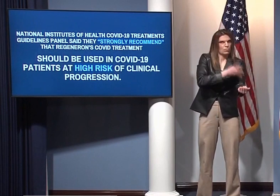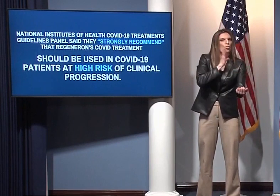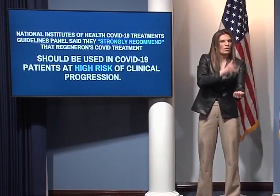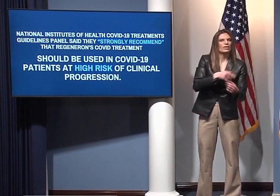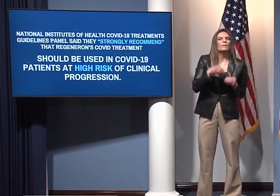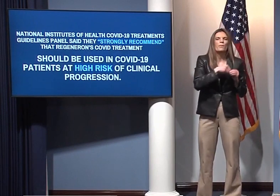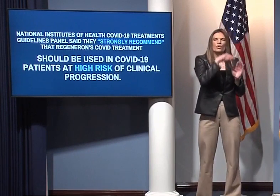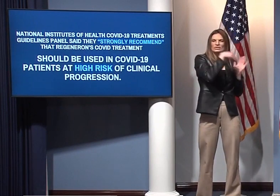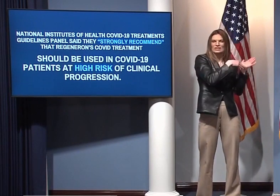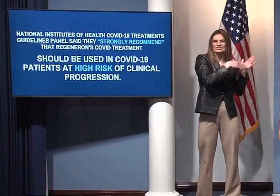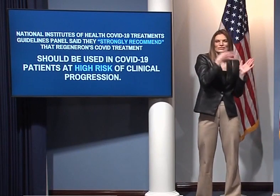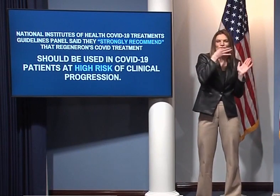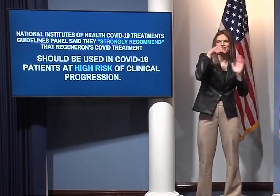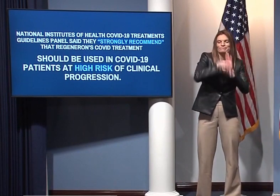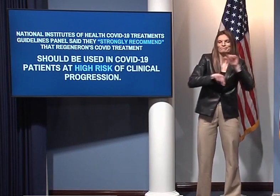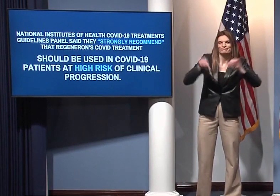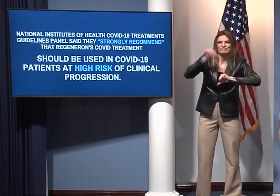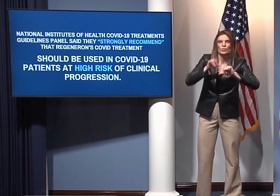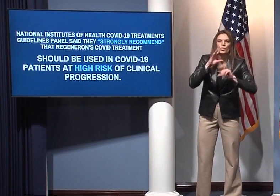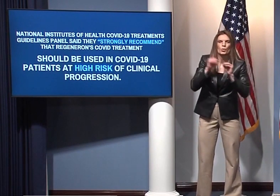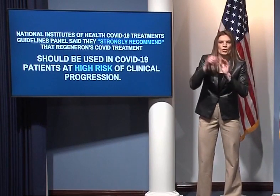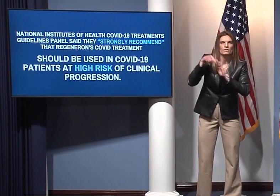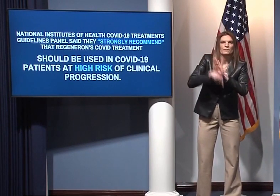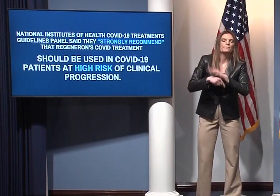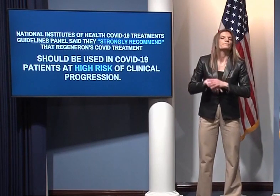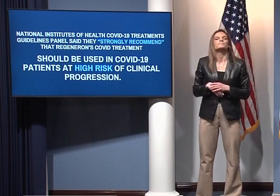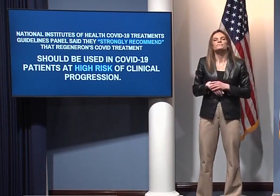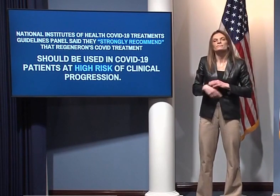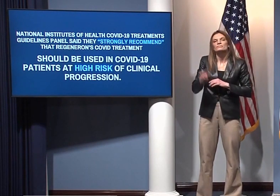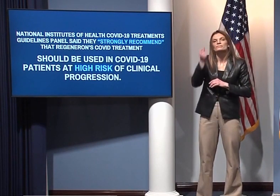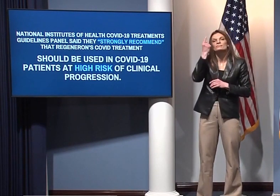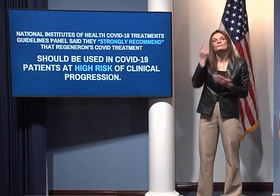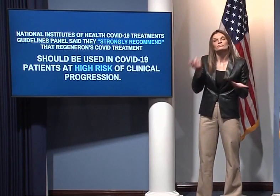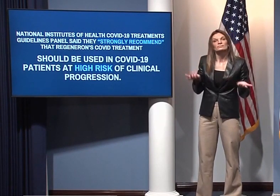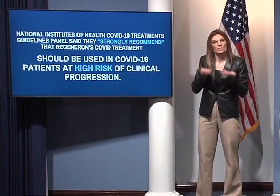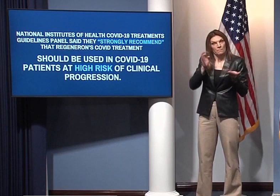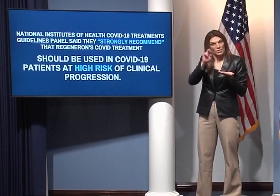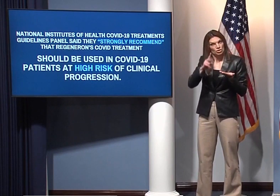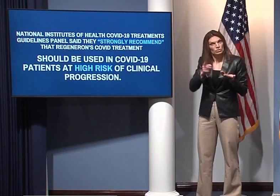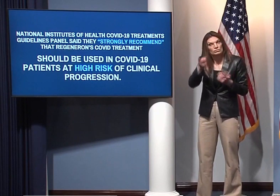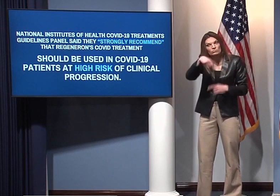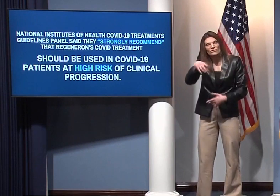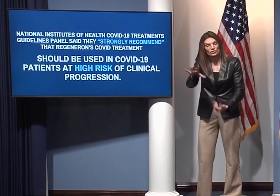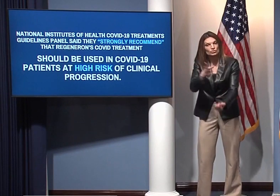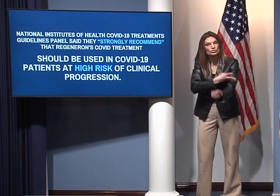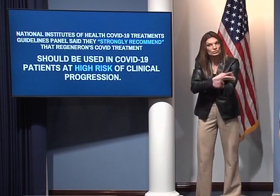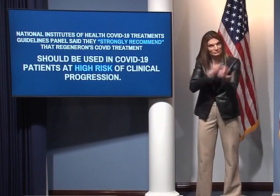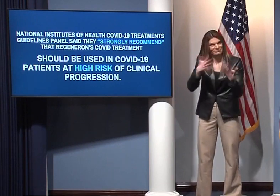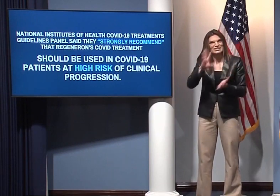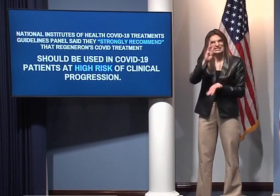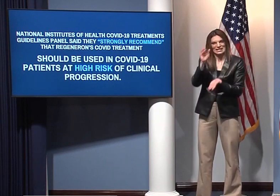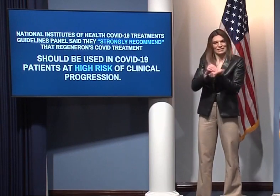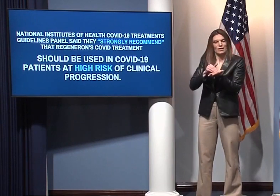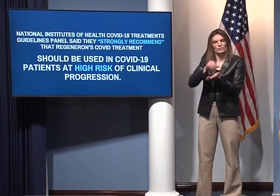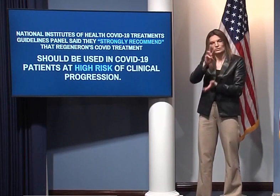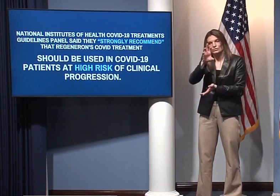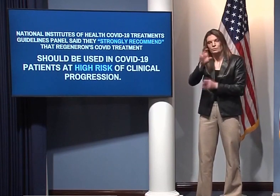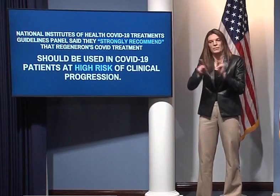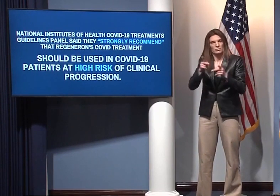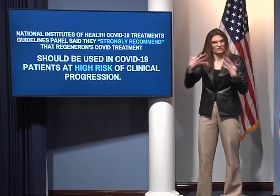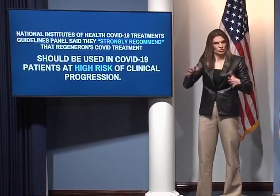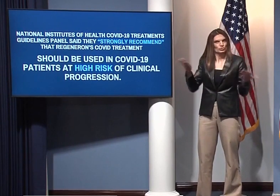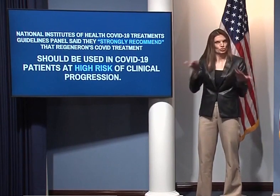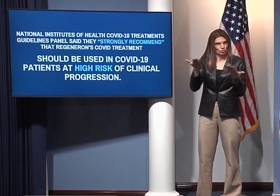treatments. So far, more than 6,600 Michiganders have received these treatments since they were approved for emergency use by the FDA in